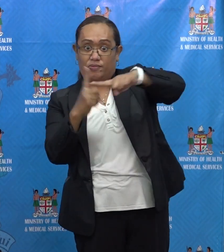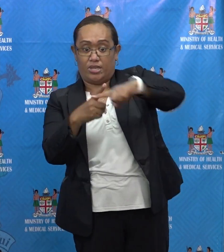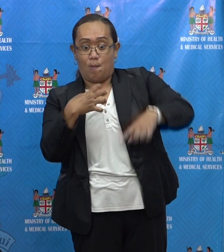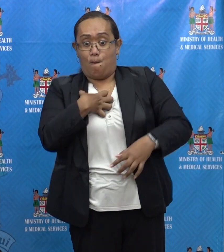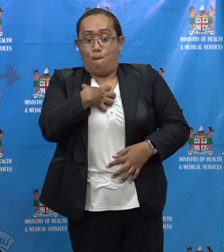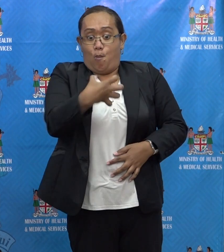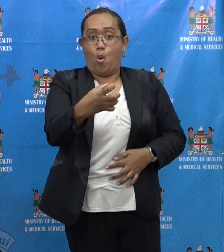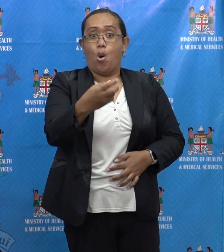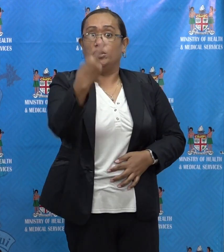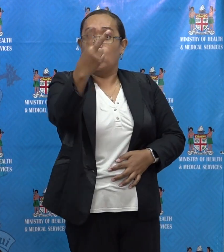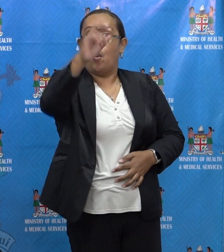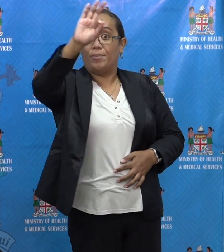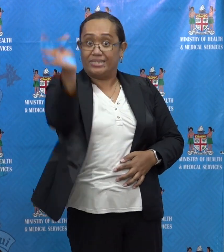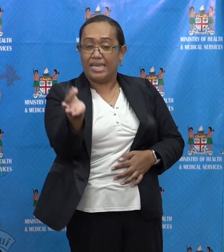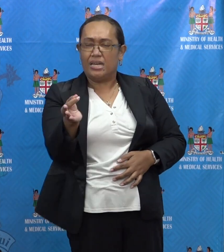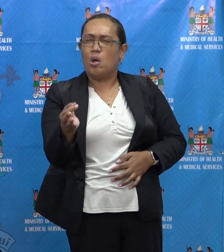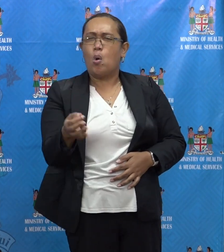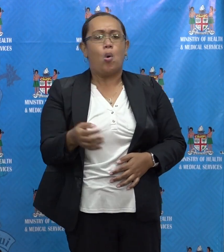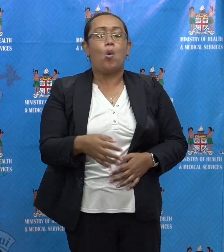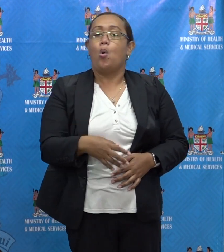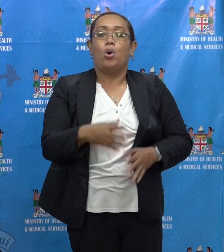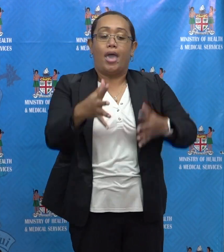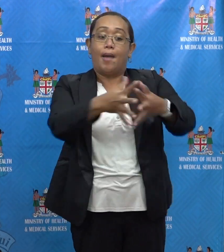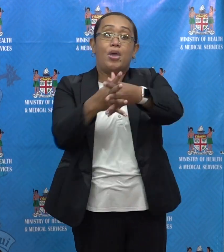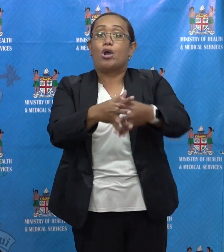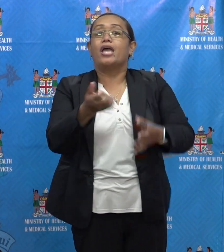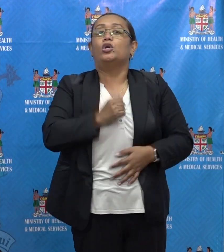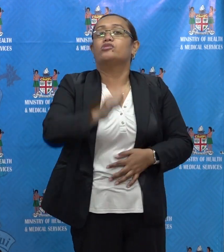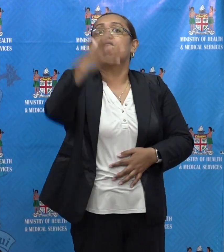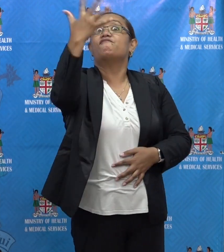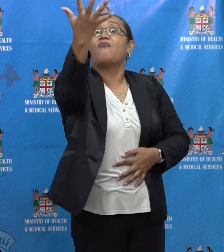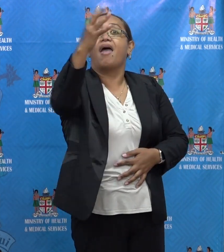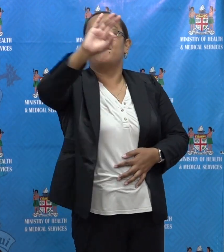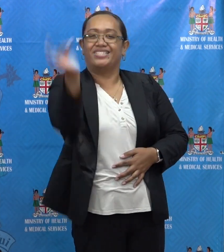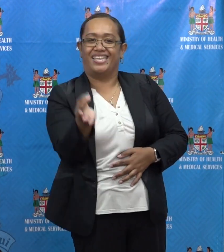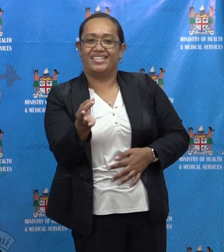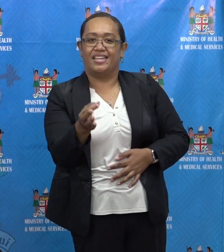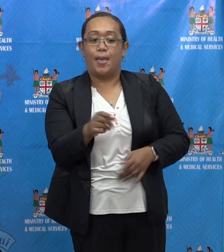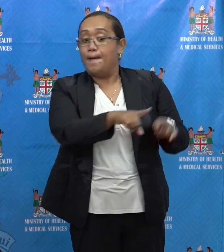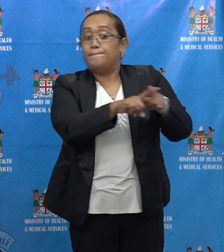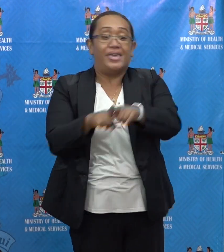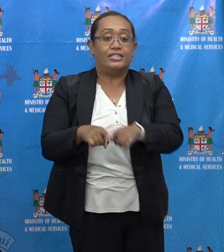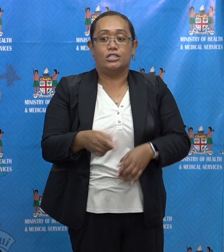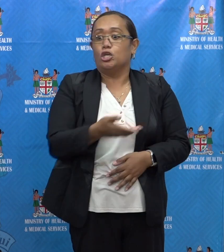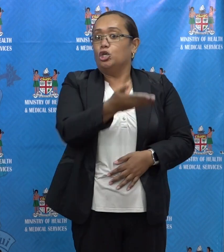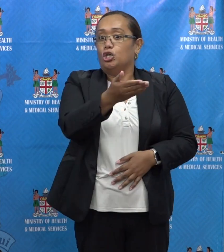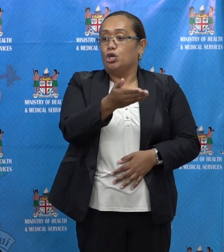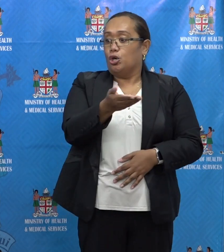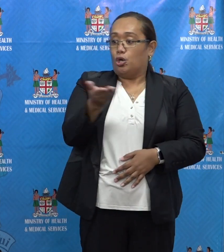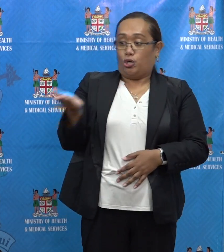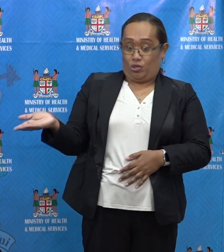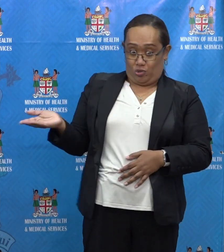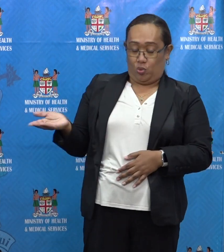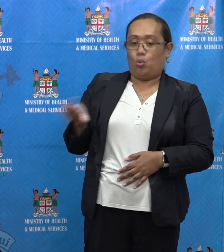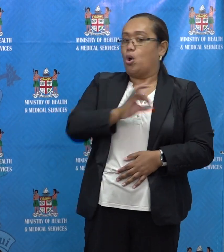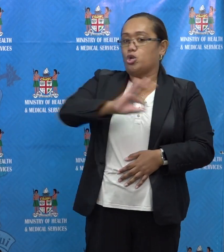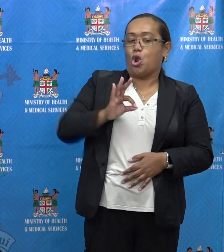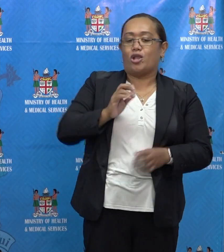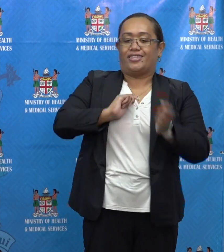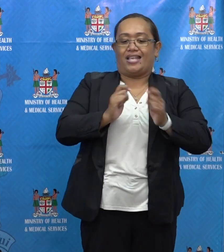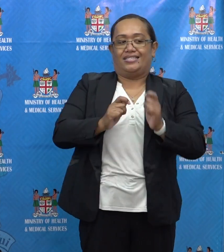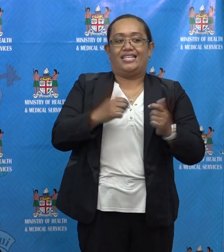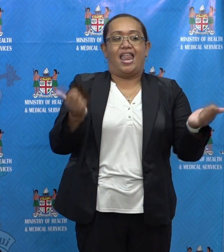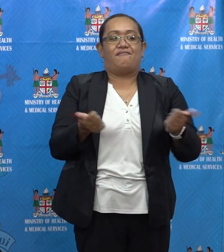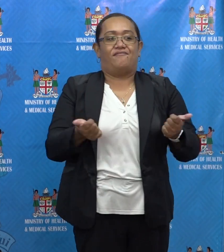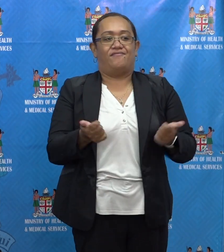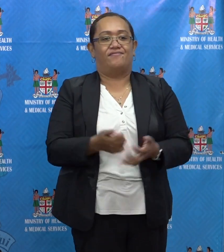in the US I think they use 5%, that's indicating that you're not testing enough. There are many more cases out there than you're